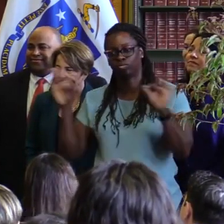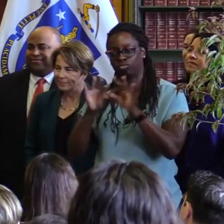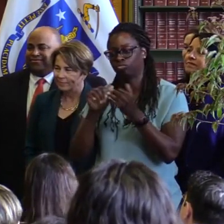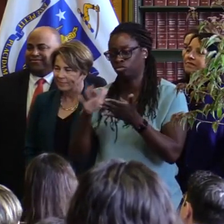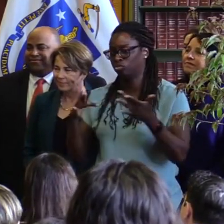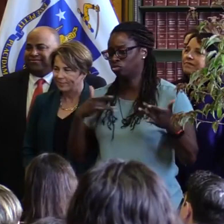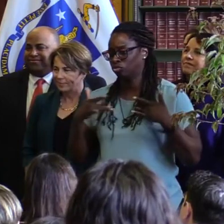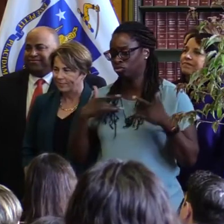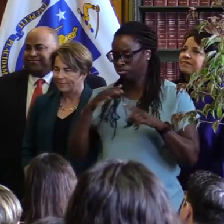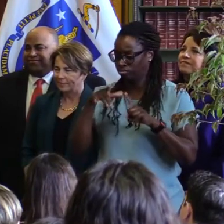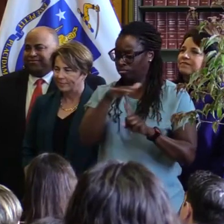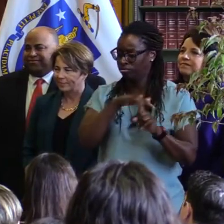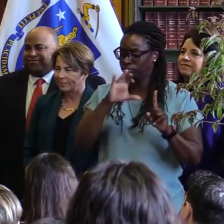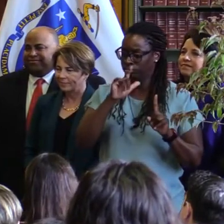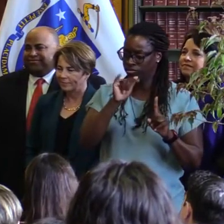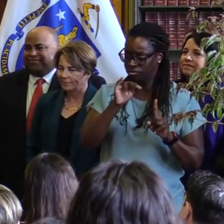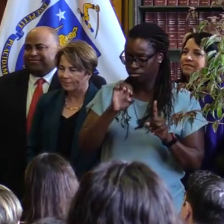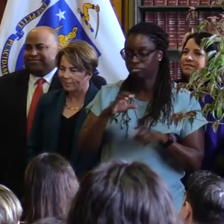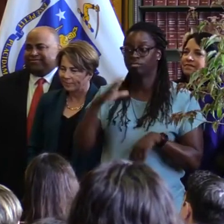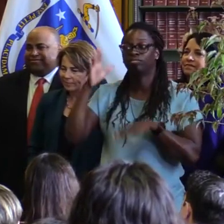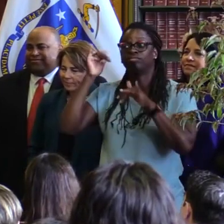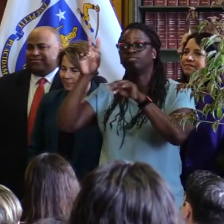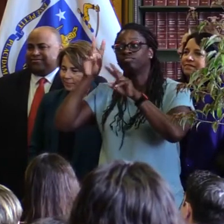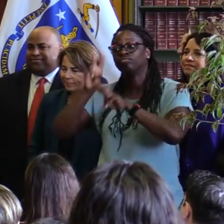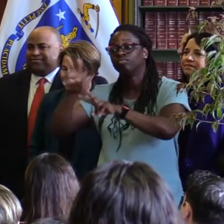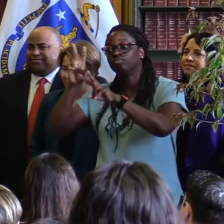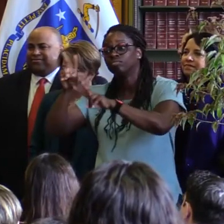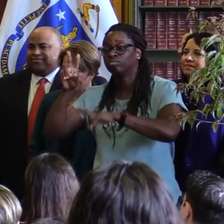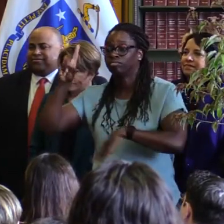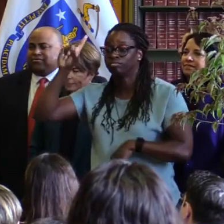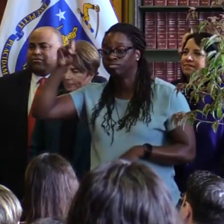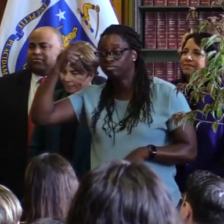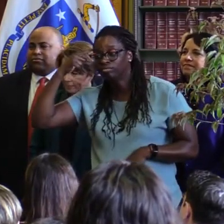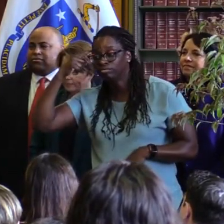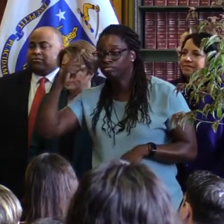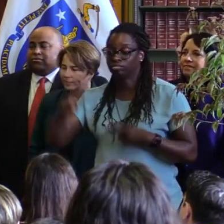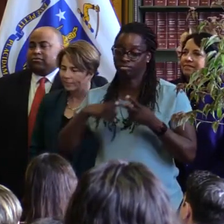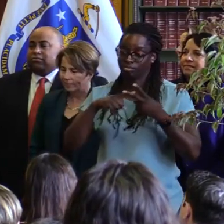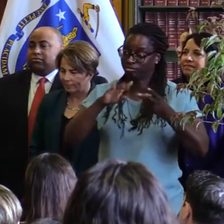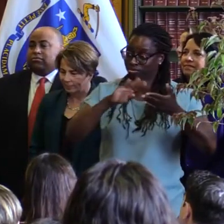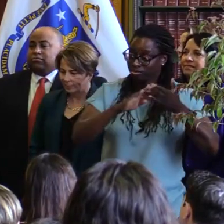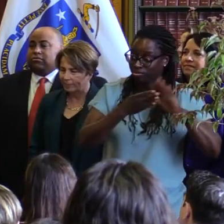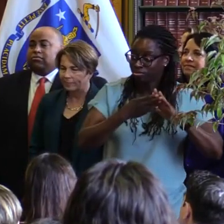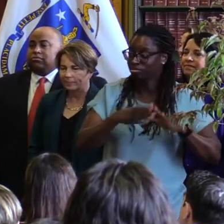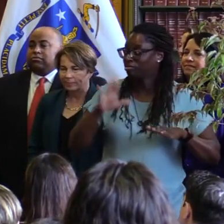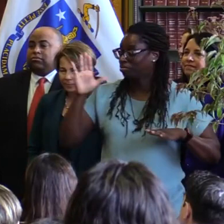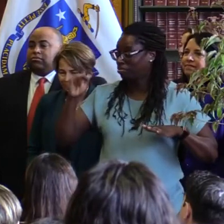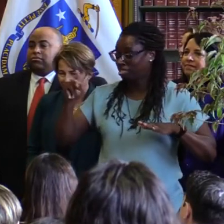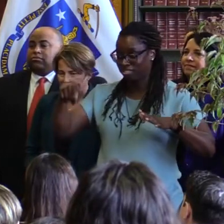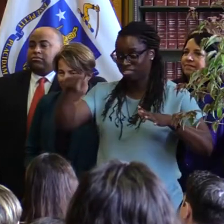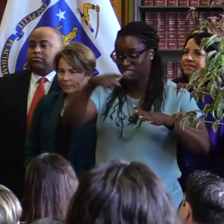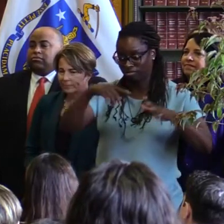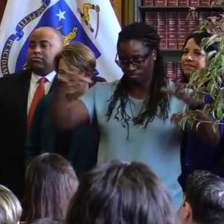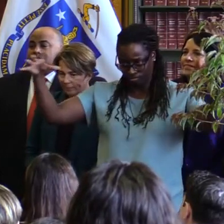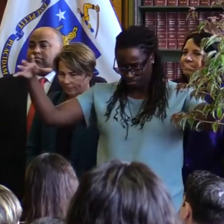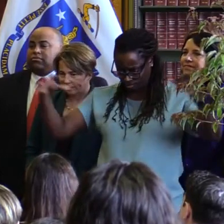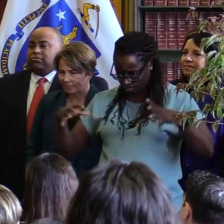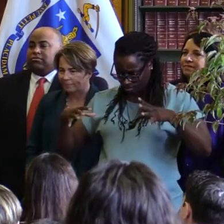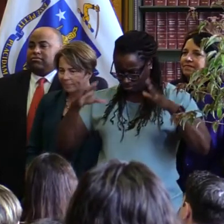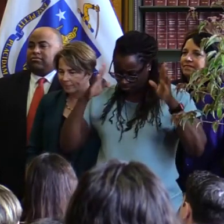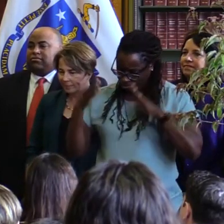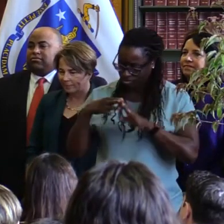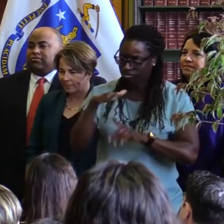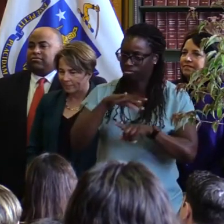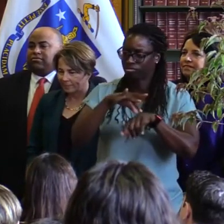forward to continuing to partner with the state and the Community Climate Bank to make meaningful investments in our communities, our planet, and our